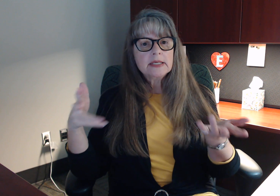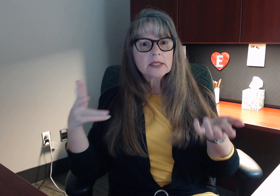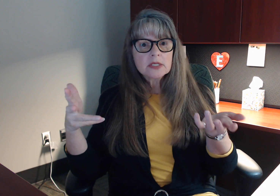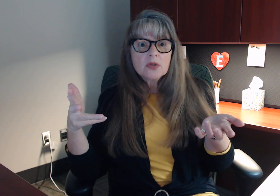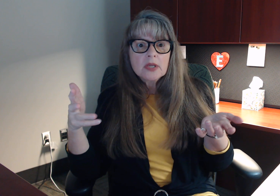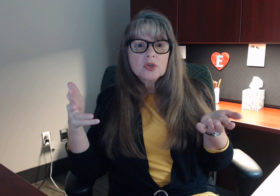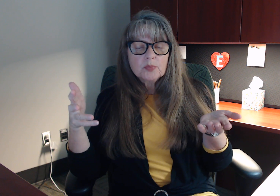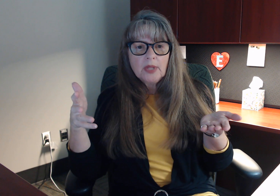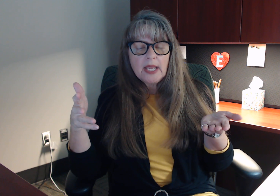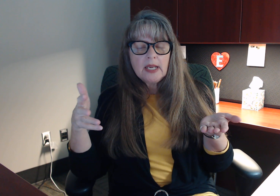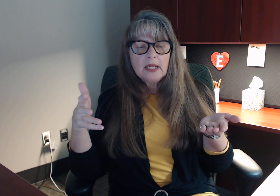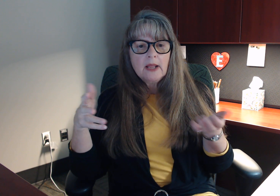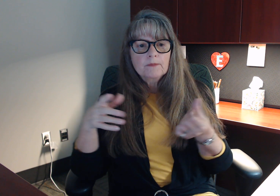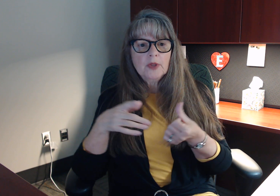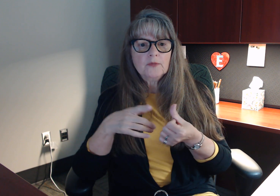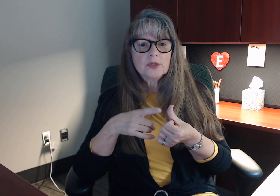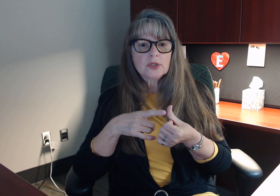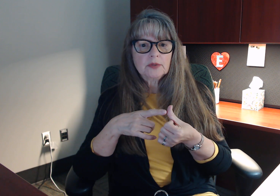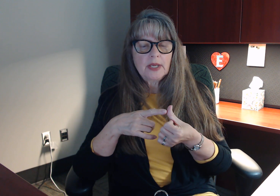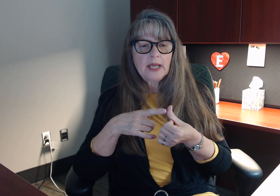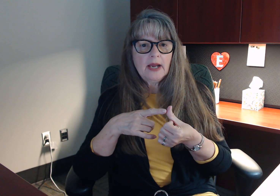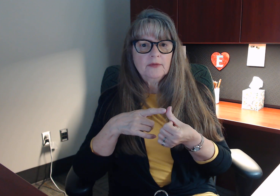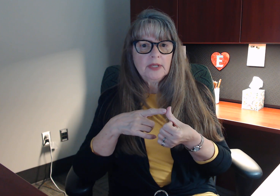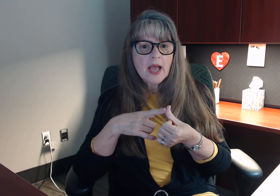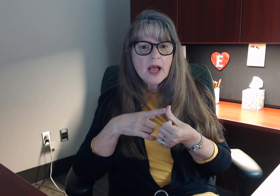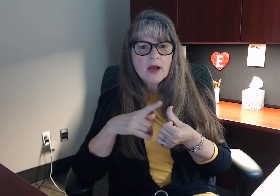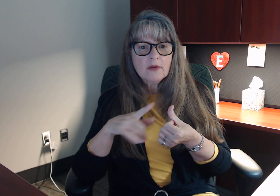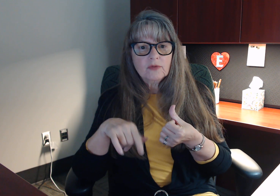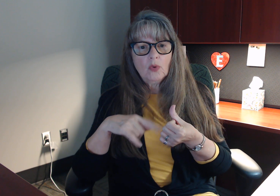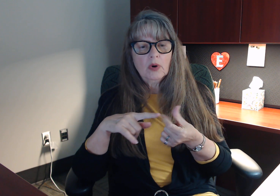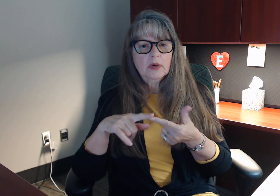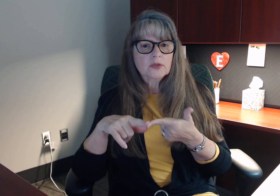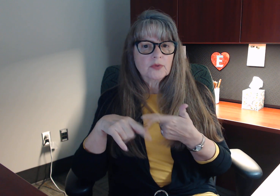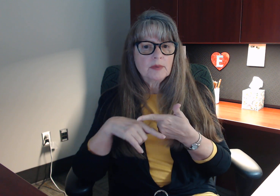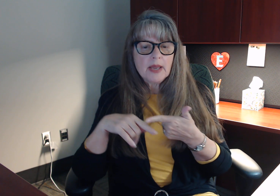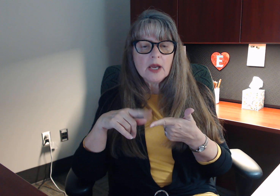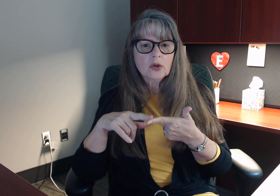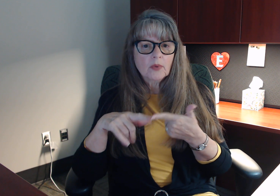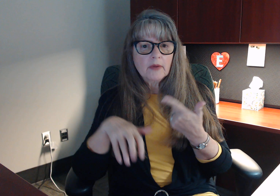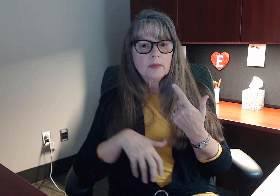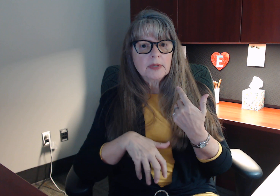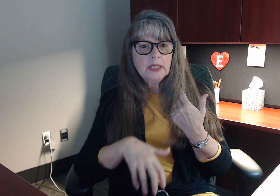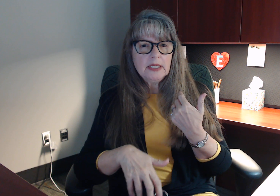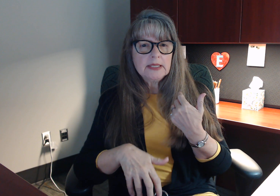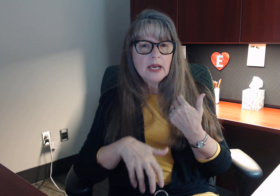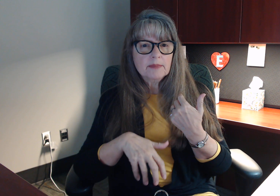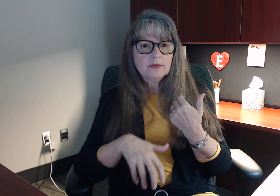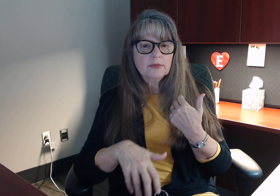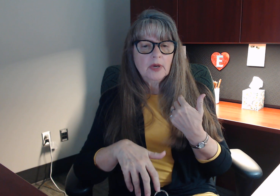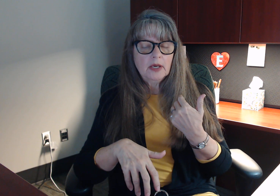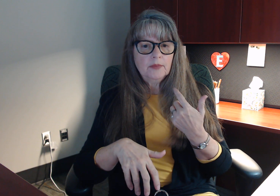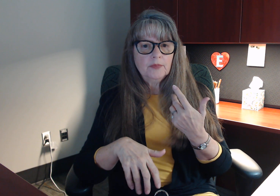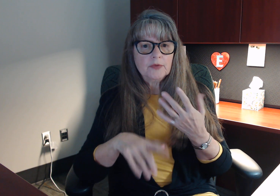doesn't explain if it's like IVF or it's for the male or whatever, but any type of, if it's just